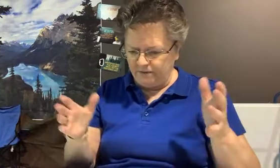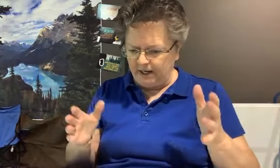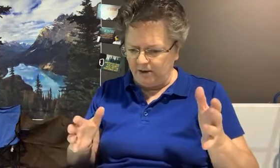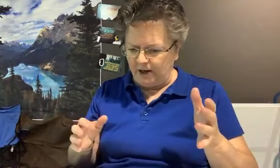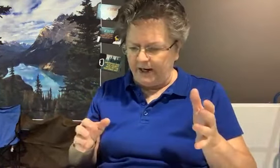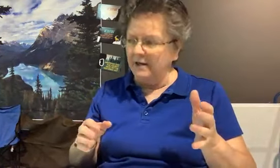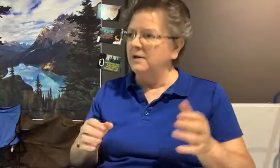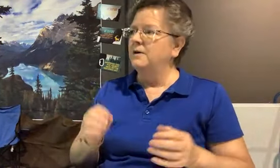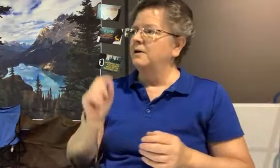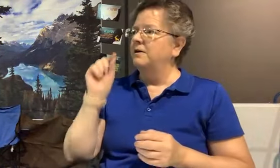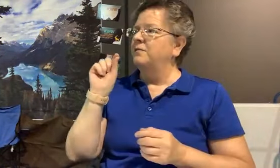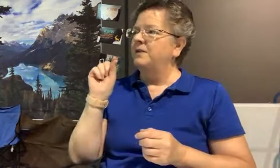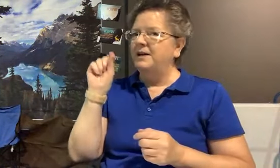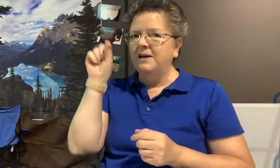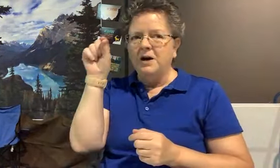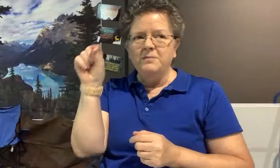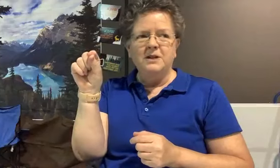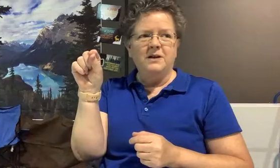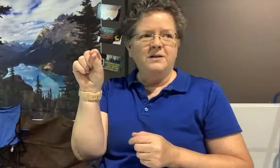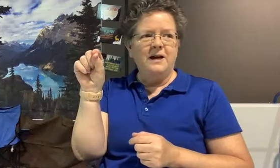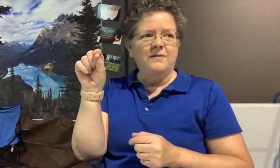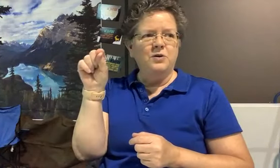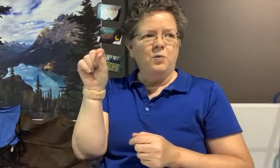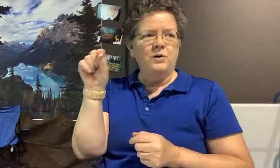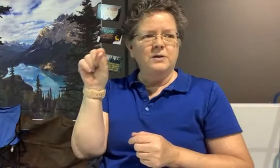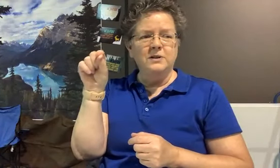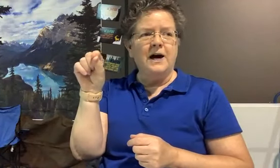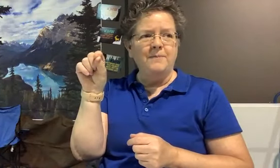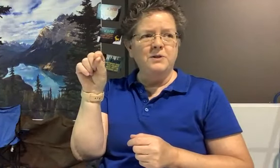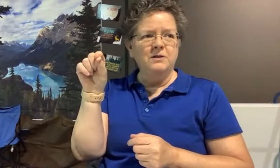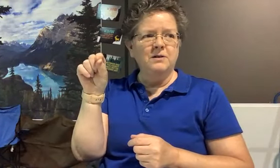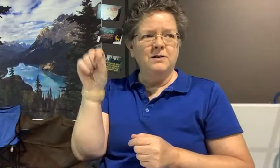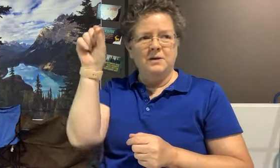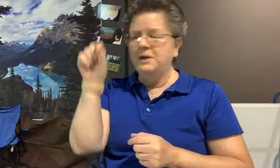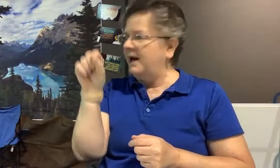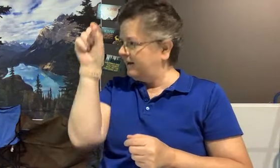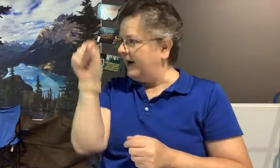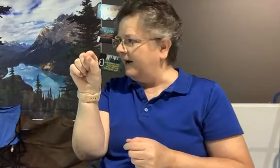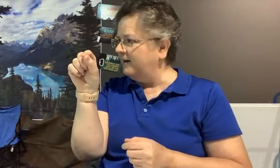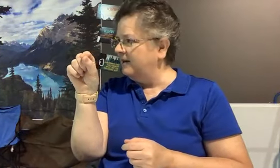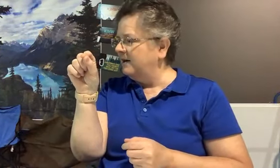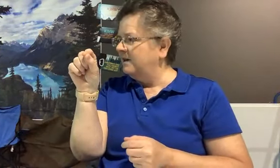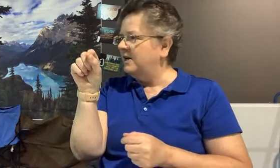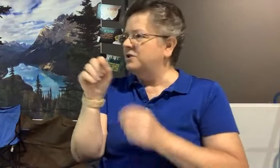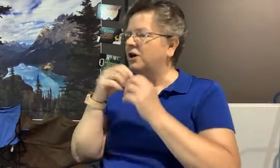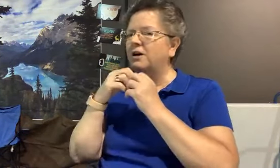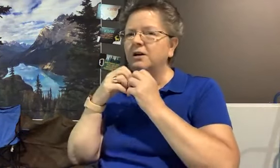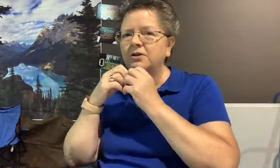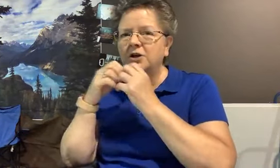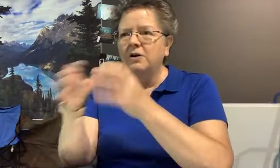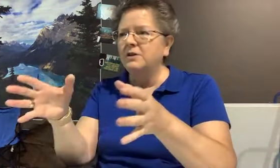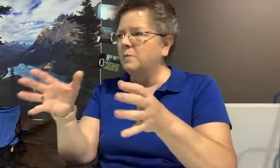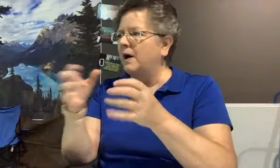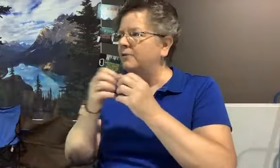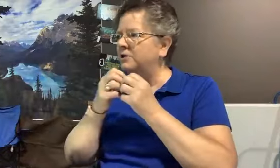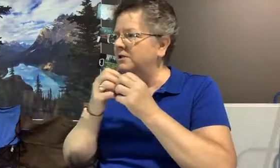of Zechariah? He comes in after the work has stopped, him and Haggai. They start sharing these prophecies,